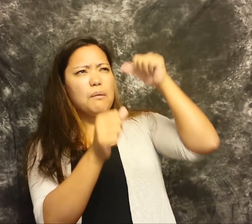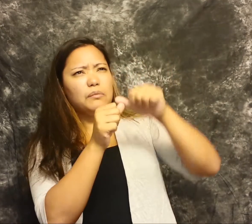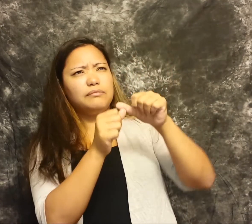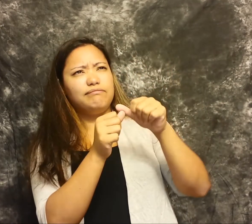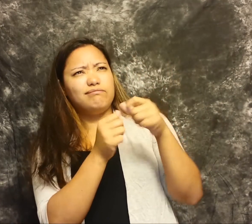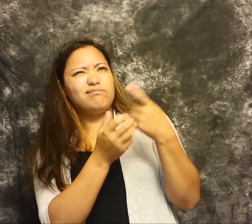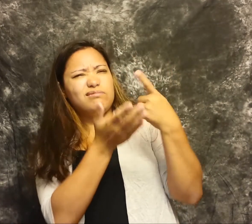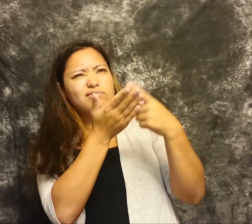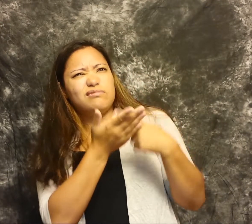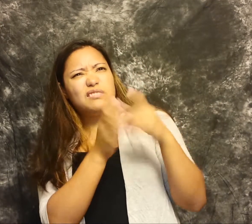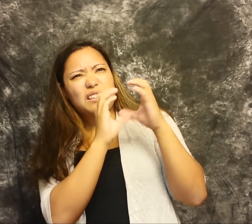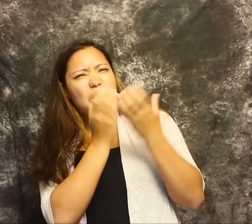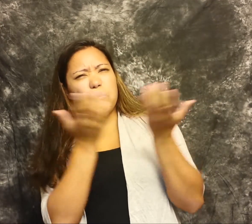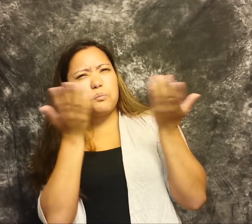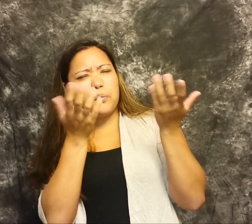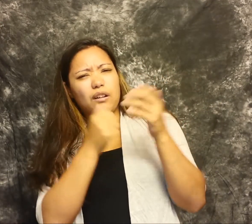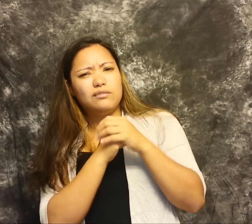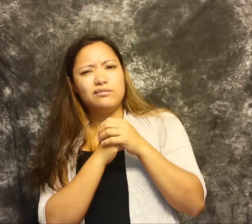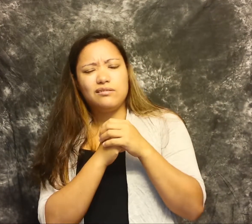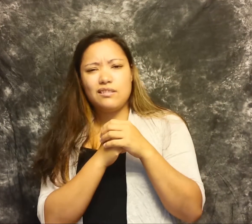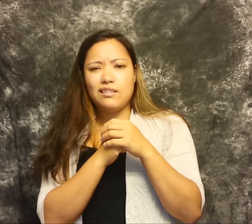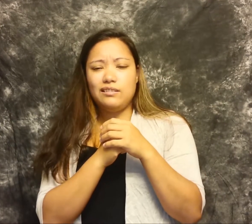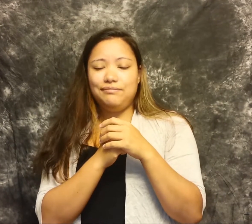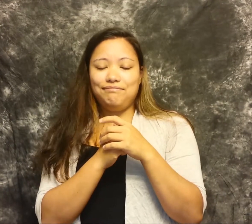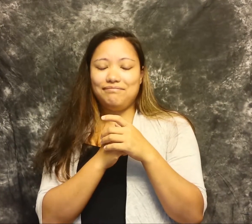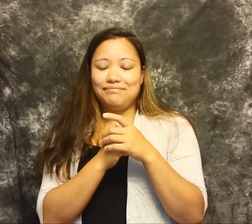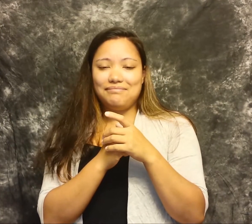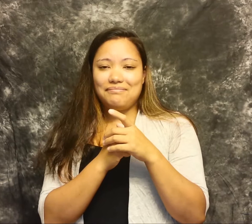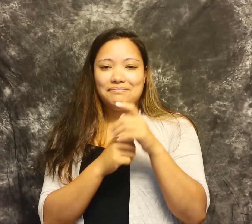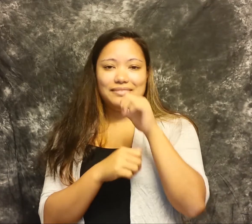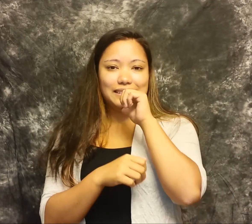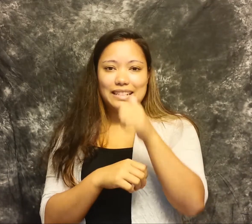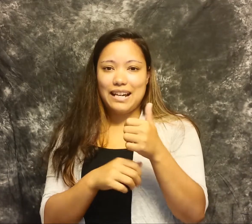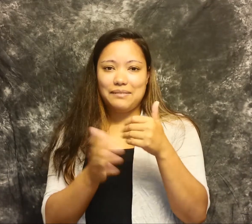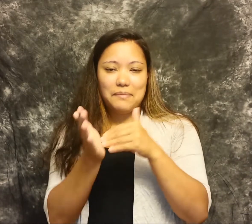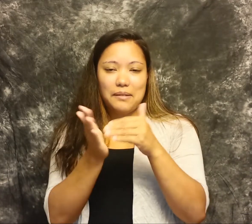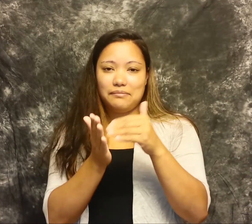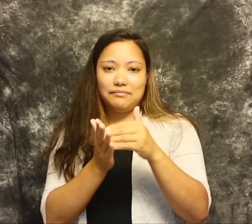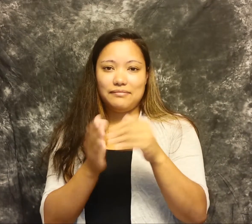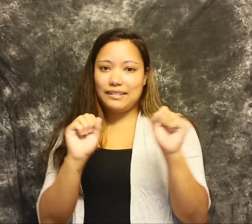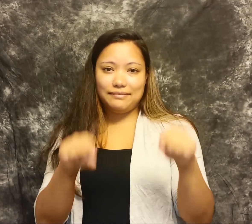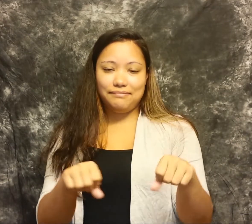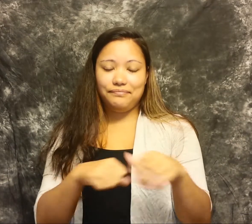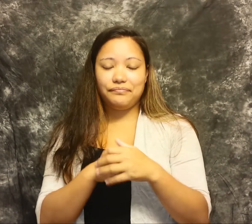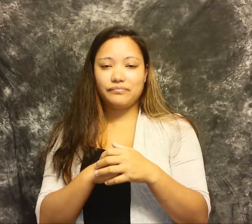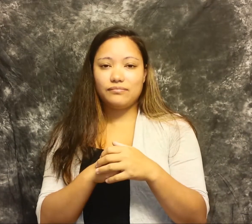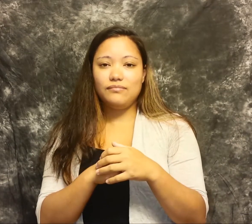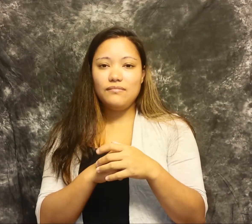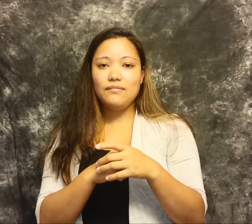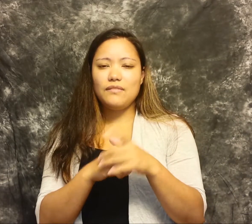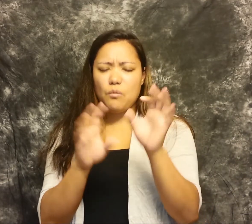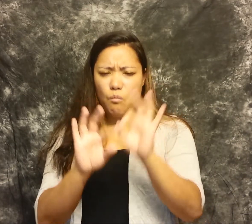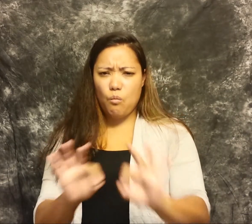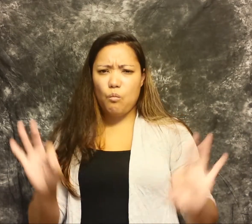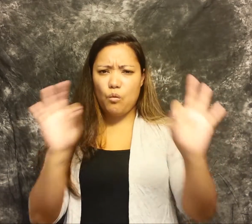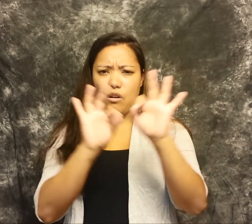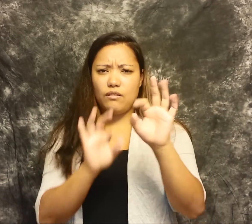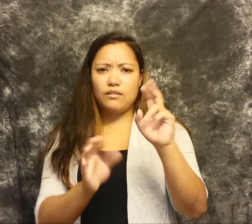teacher said. That's why you want to rely on your notes. And if your notes are good and they're complete and you can study a lot from them, you should do better